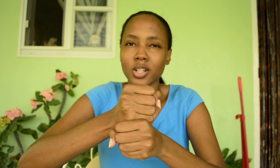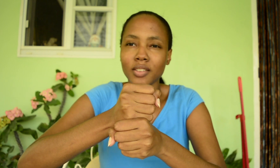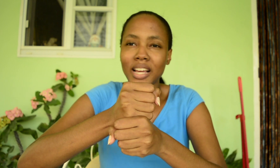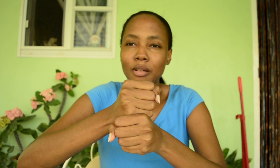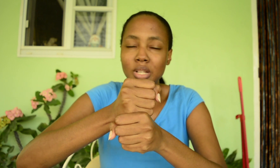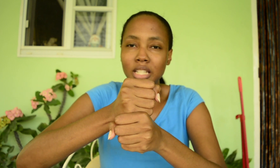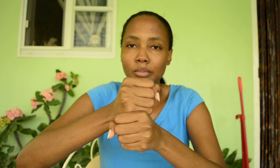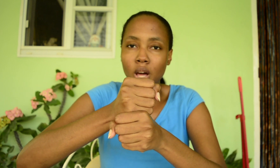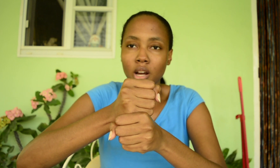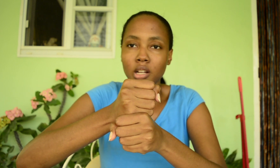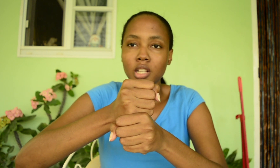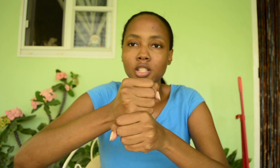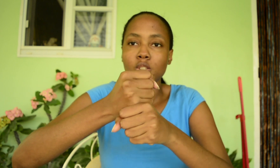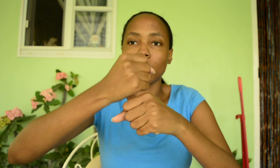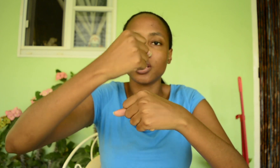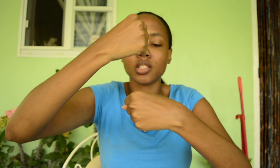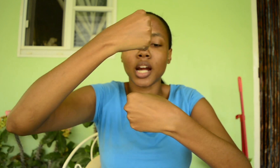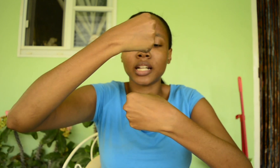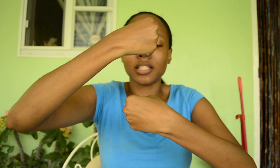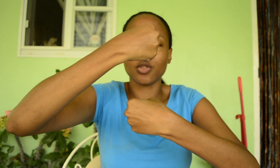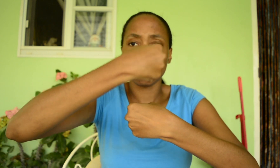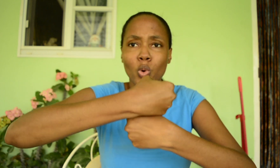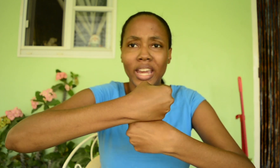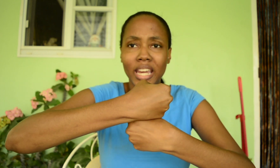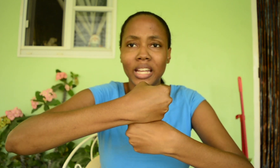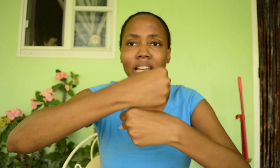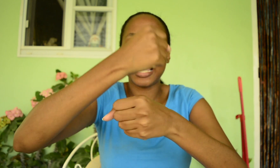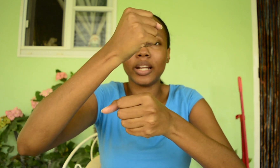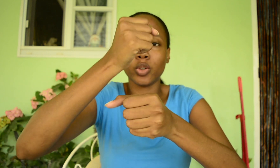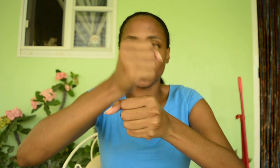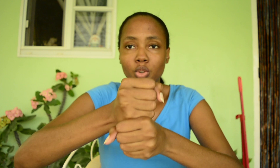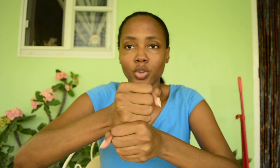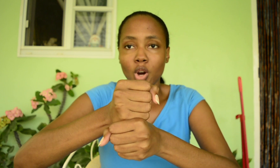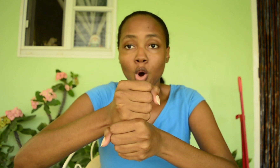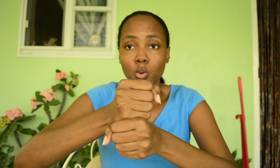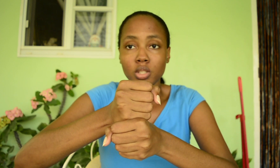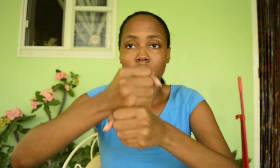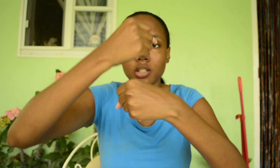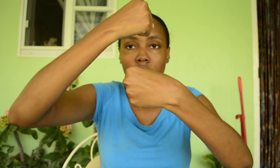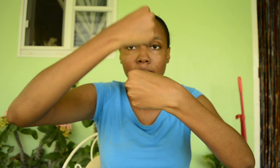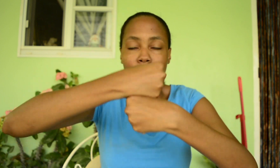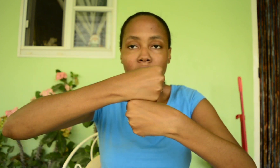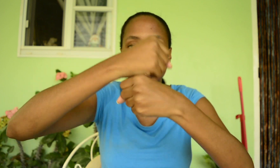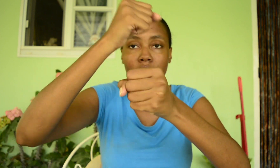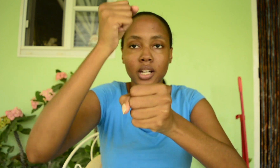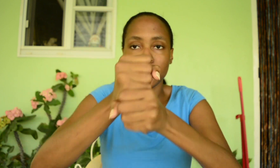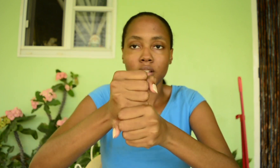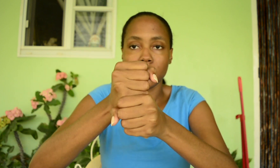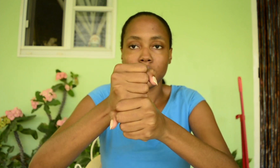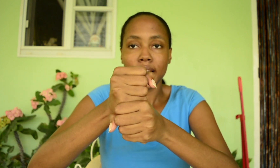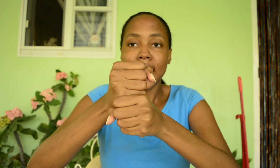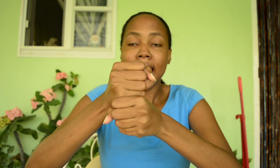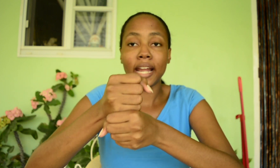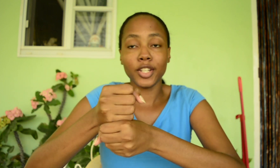of like a building block. So it starts way in and out. Make and